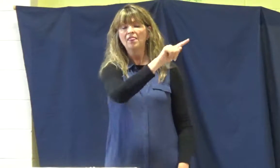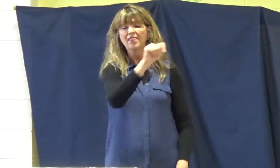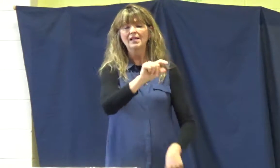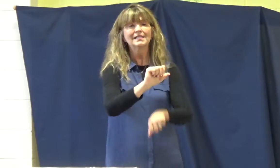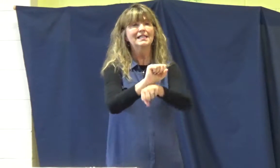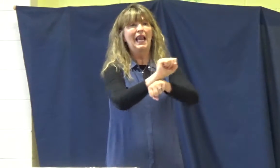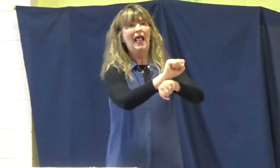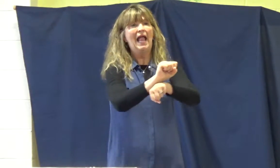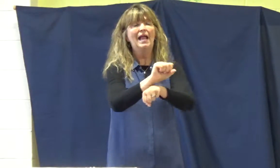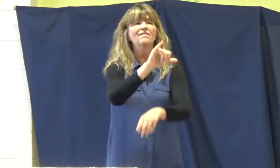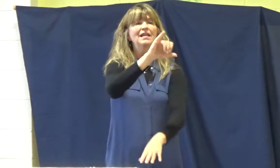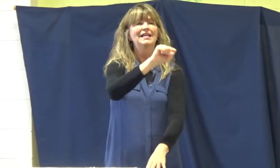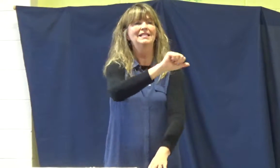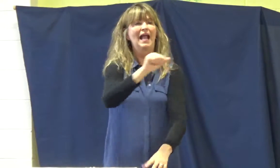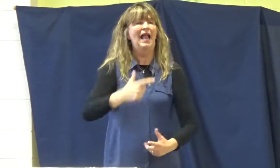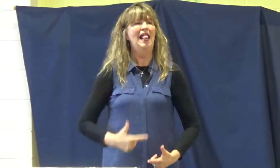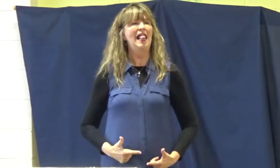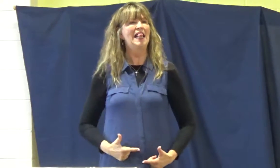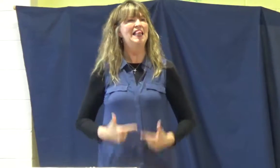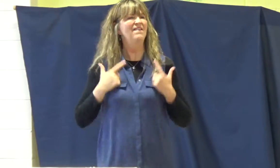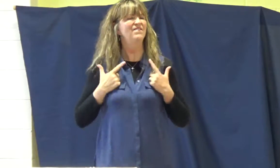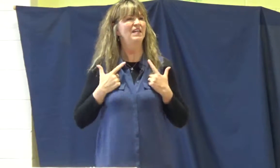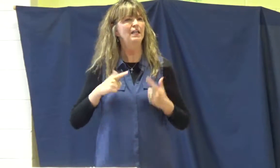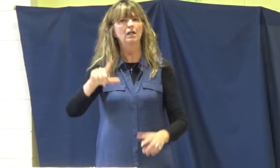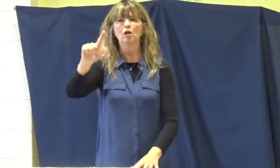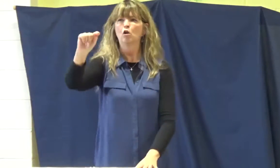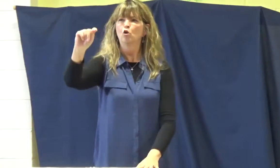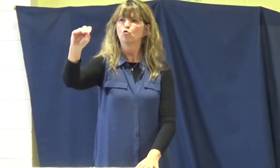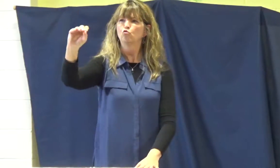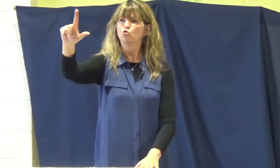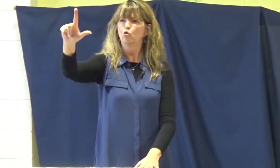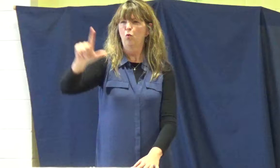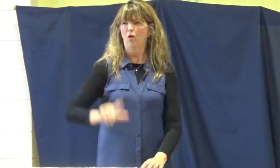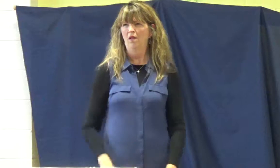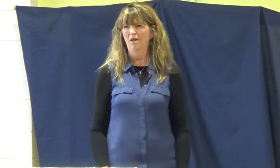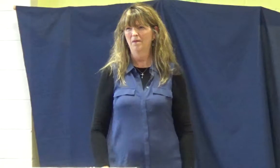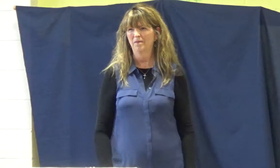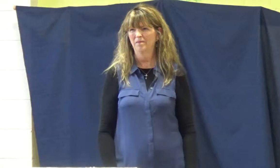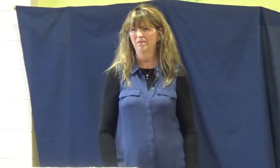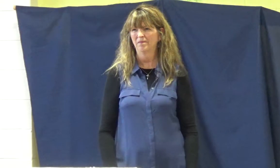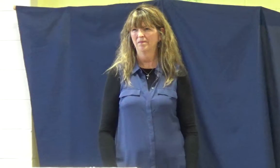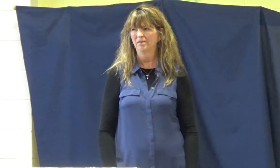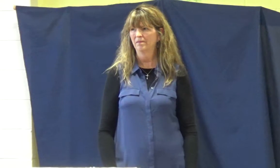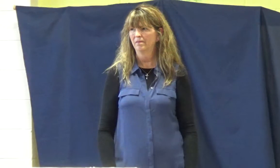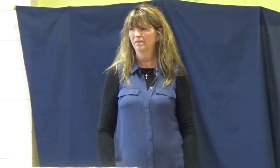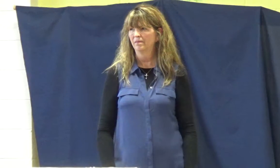said that the slave is a living tool.